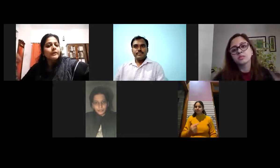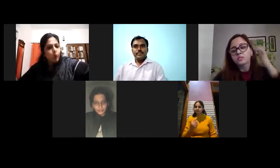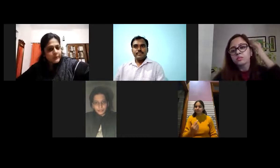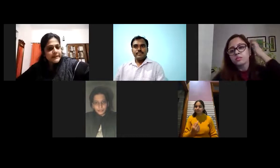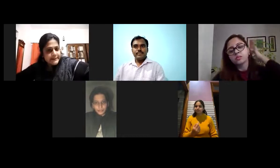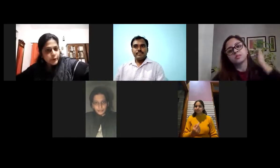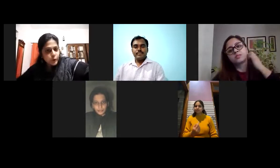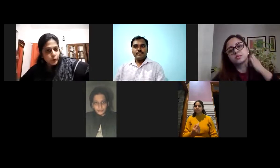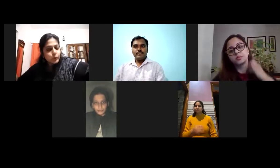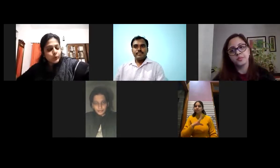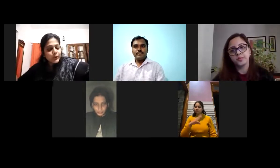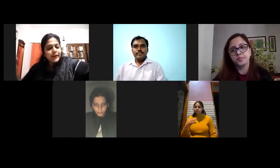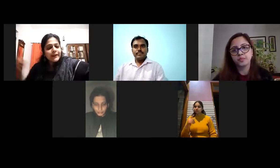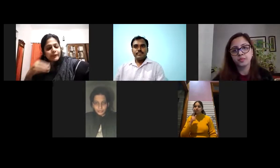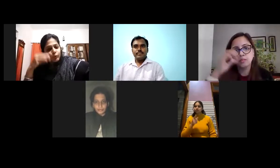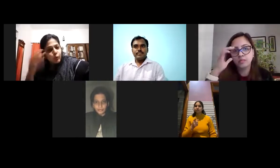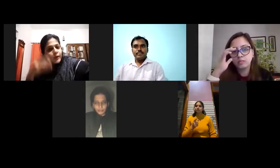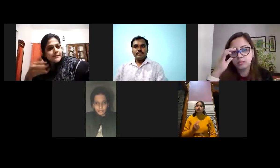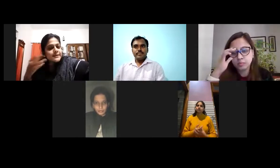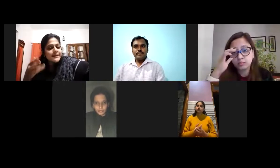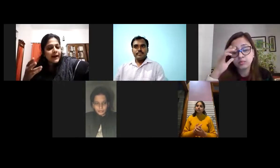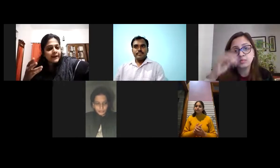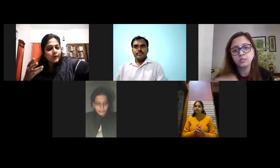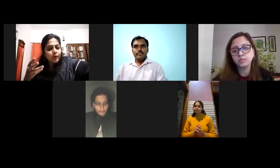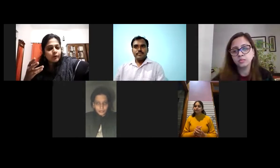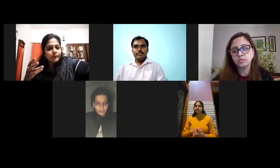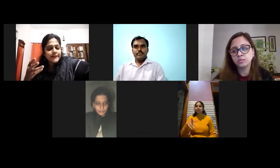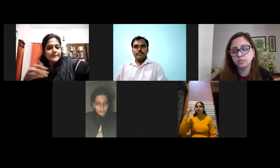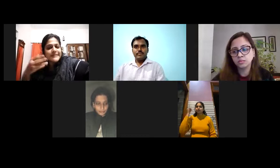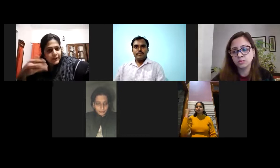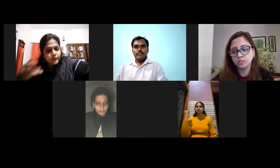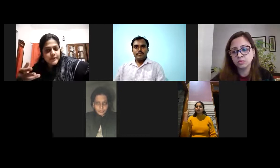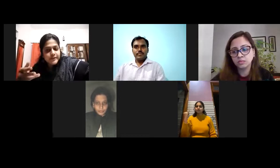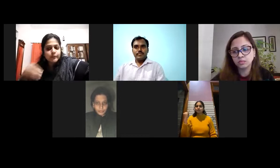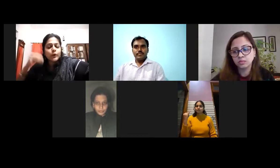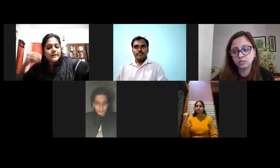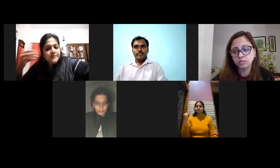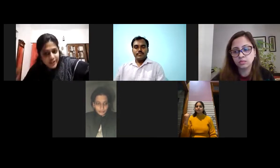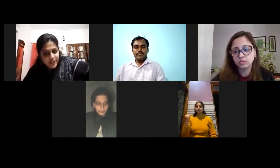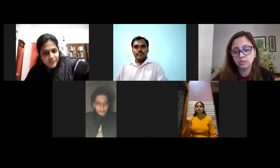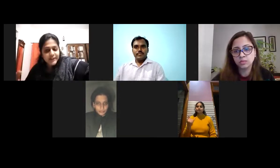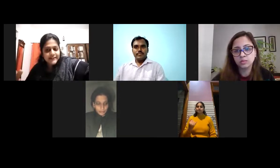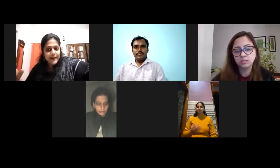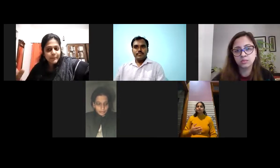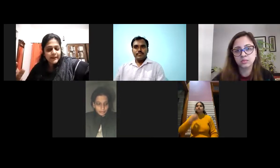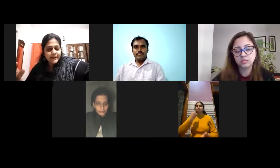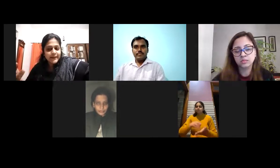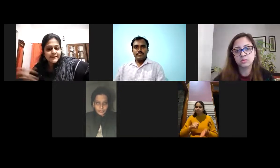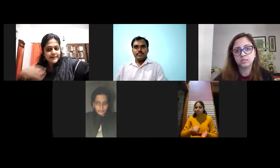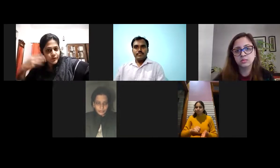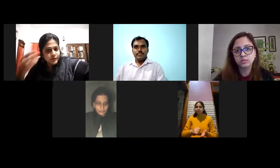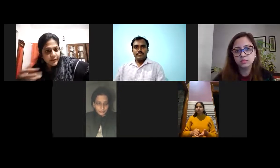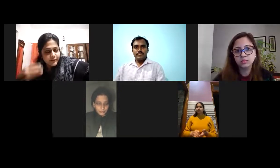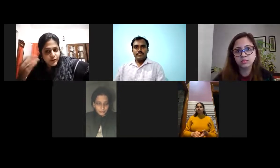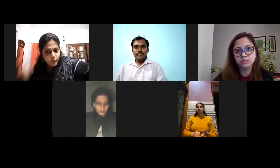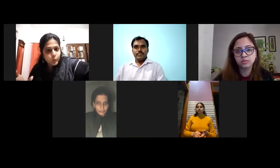to give a commonsensical nod to, then what is this idea of, let's say, misanthropism? What is the rejection that is happening there in